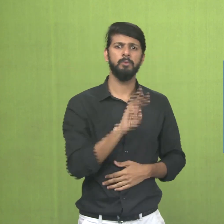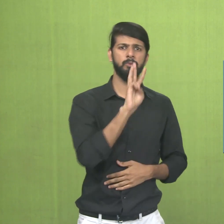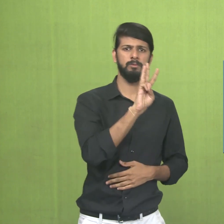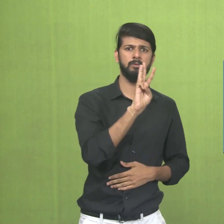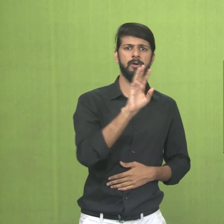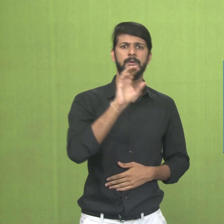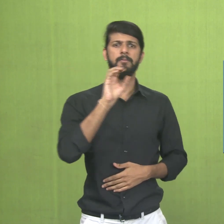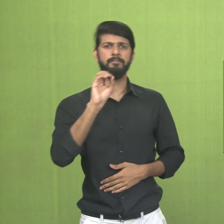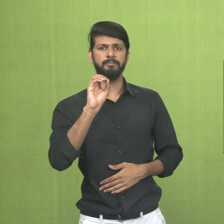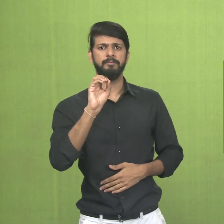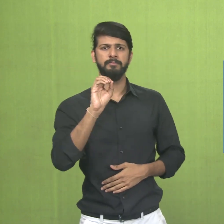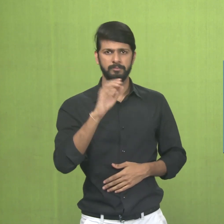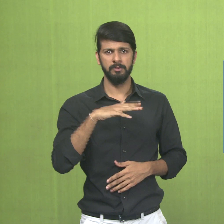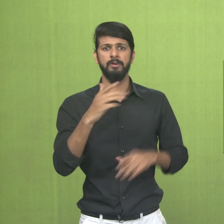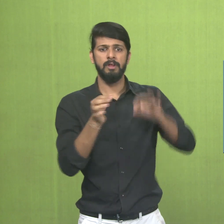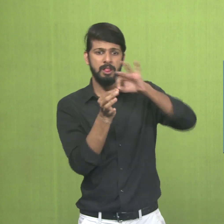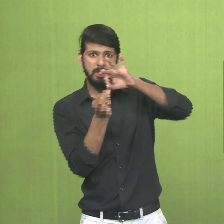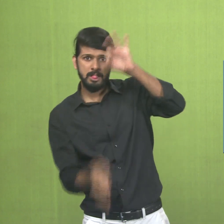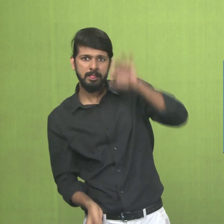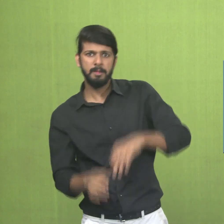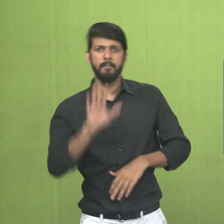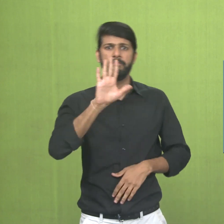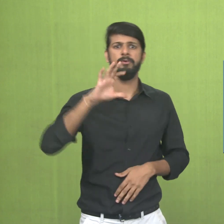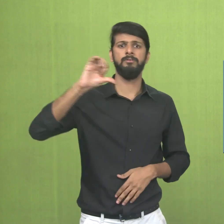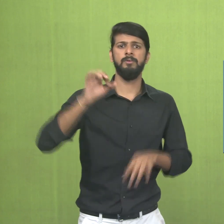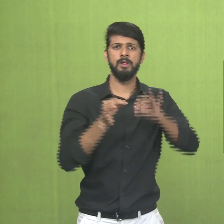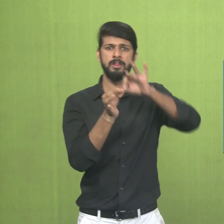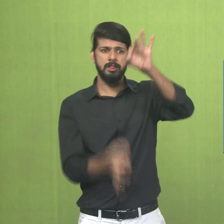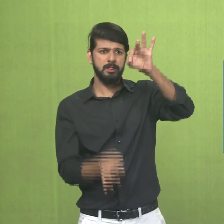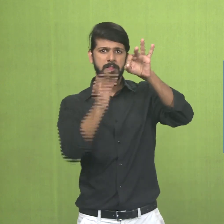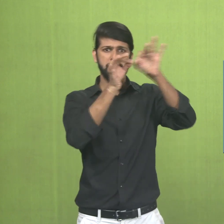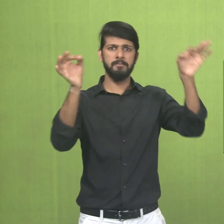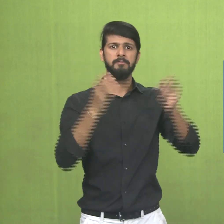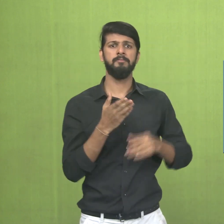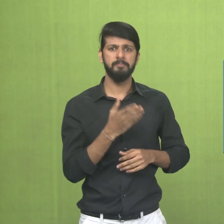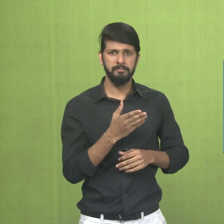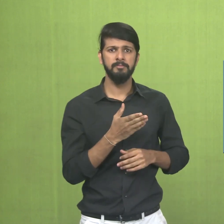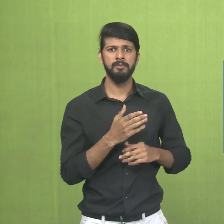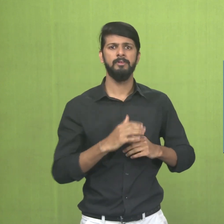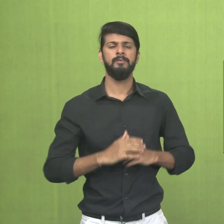The size is 330 into 59.